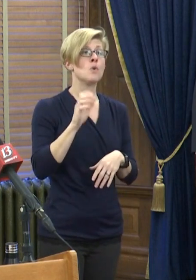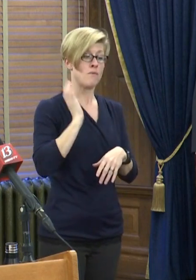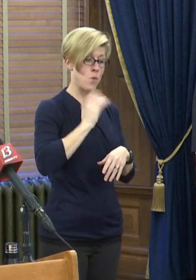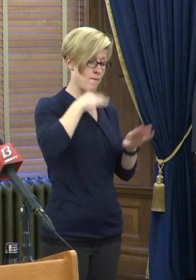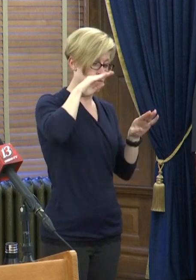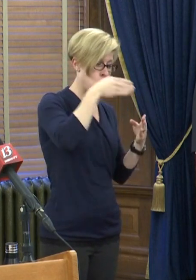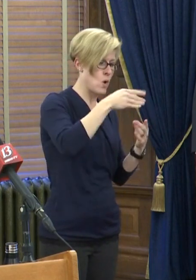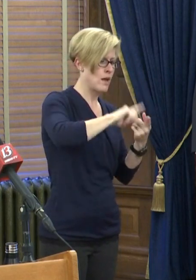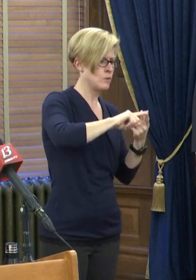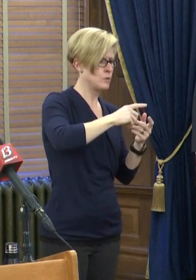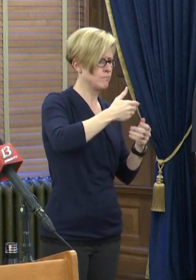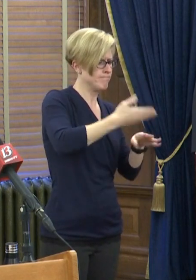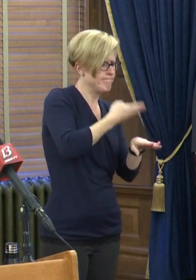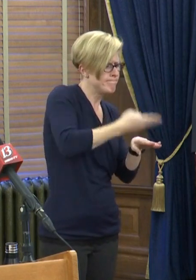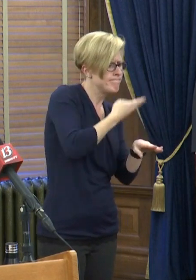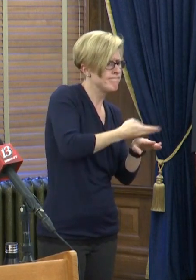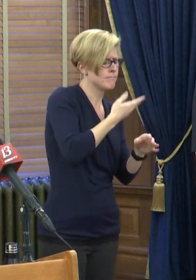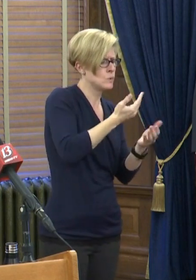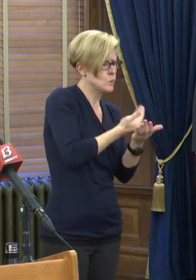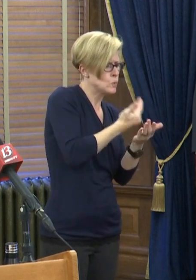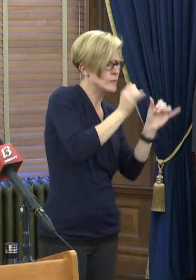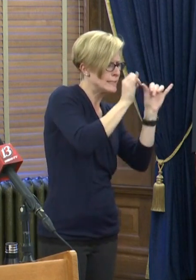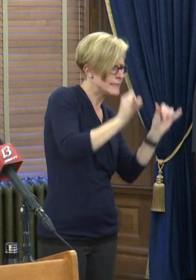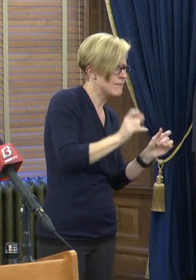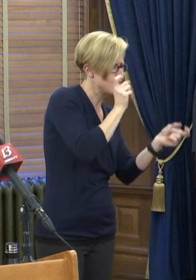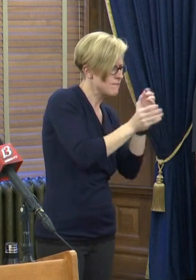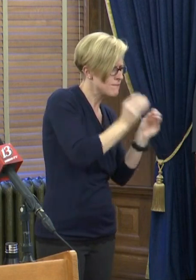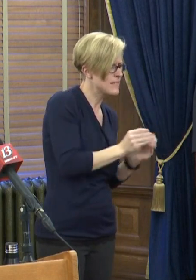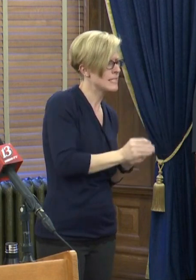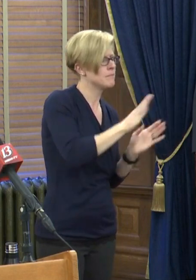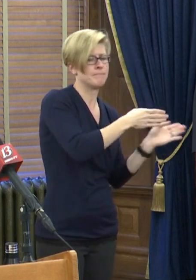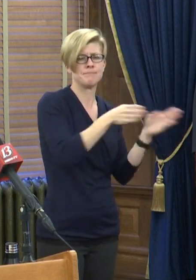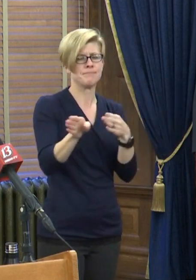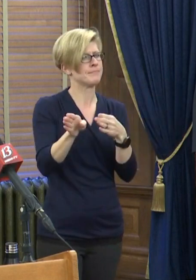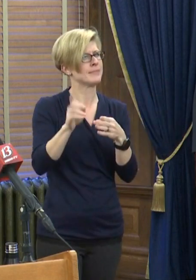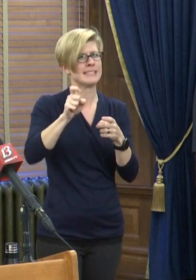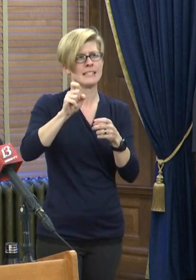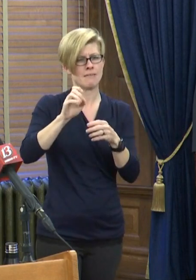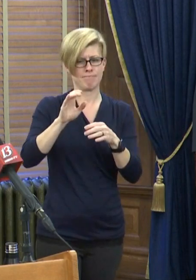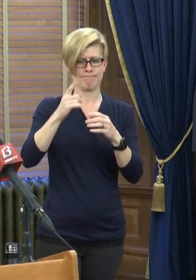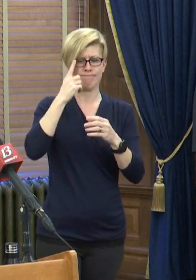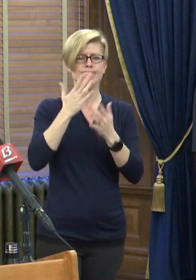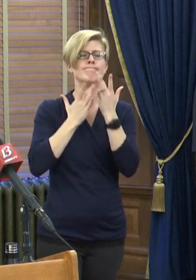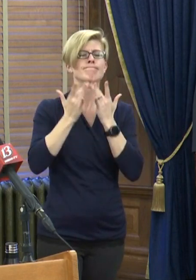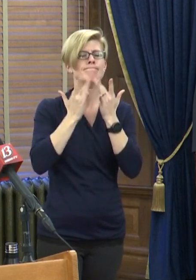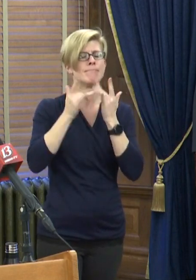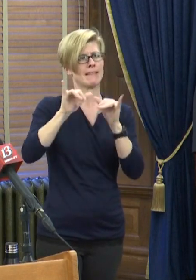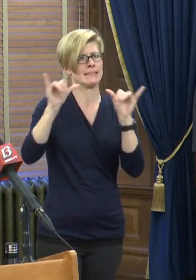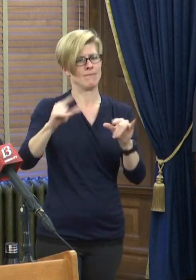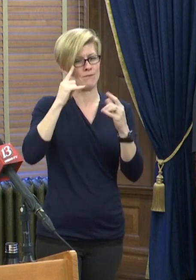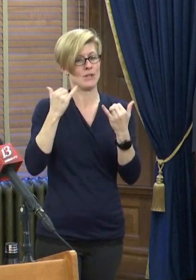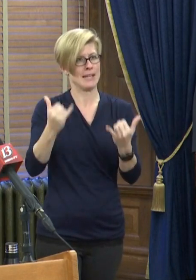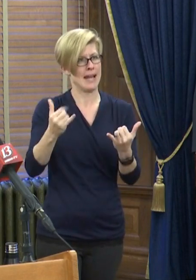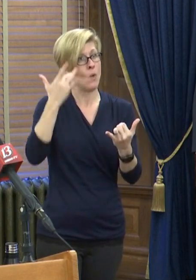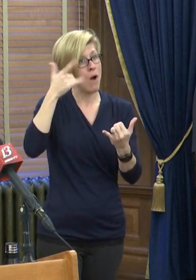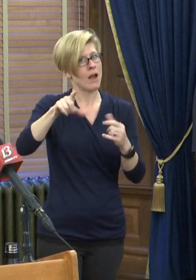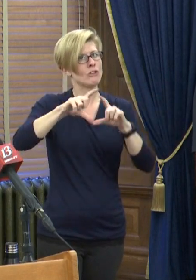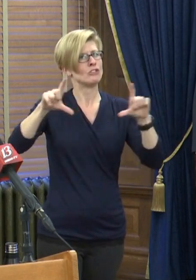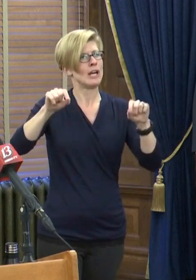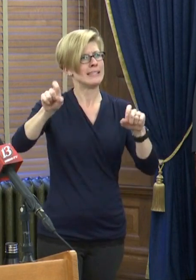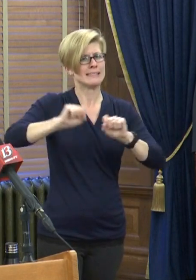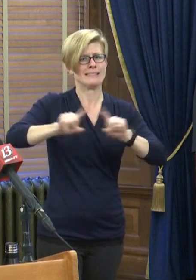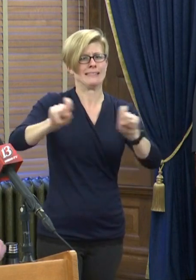modernization to fixing it to stabilization, getting checks out the door to Kansans who had lost their jobs as quickly